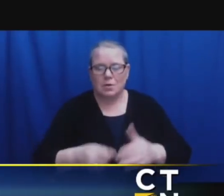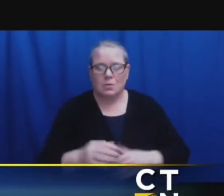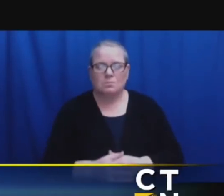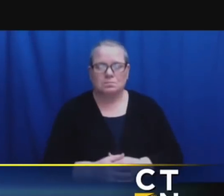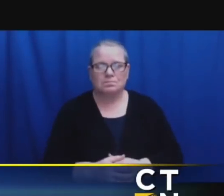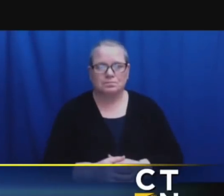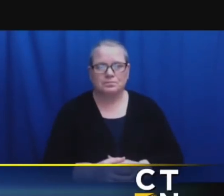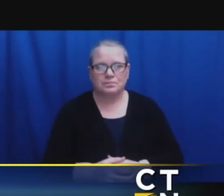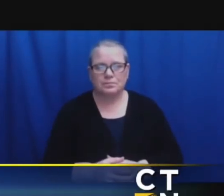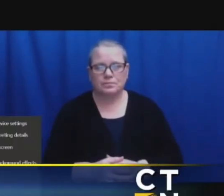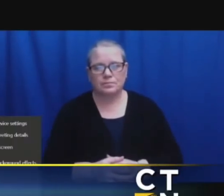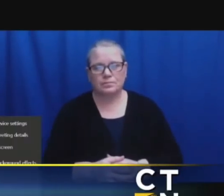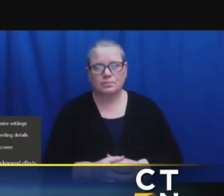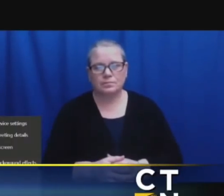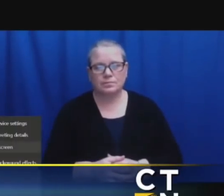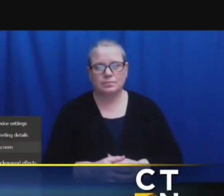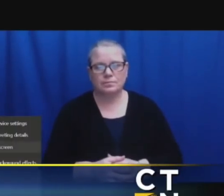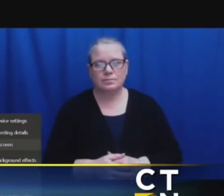folks.